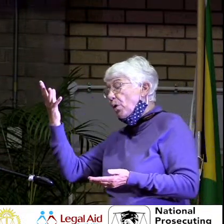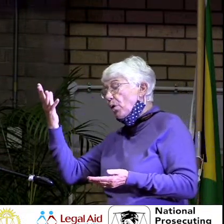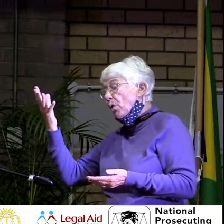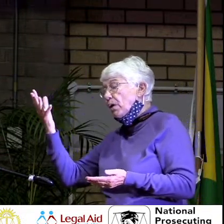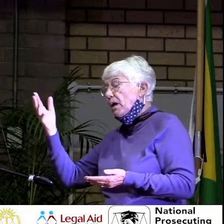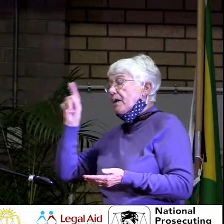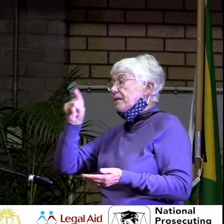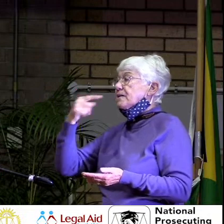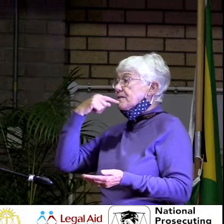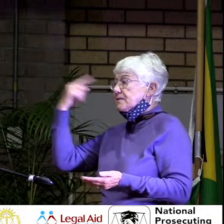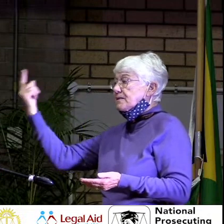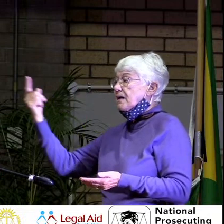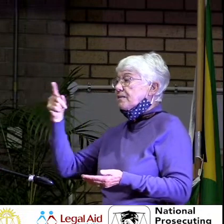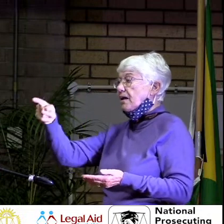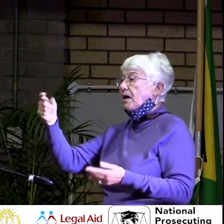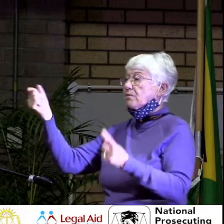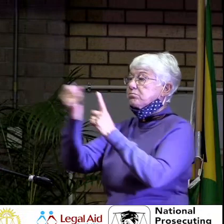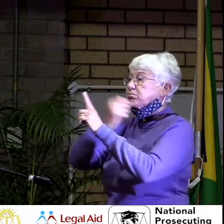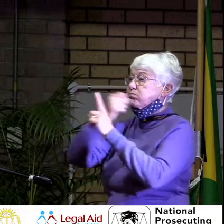home.